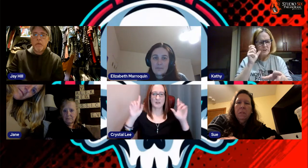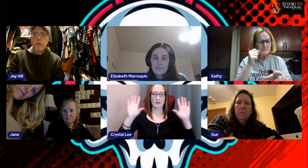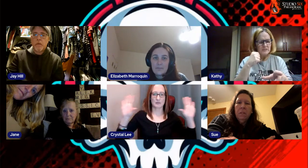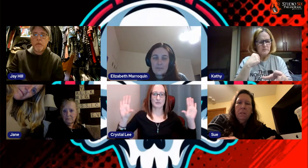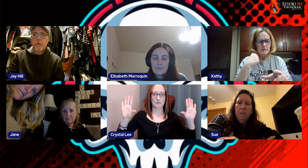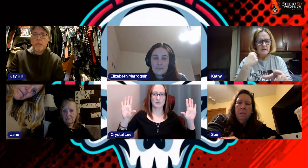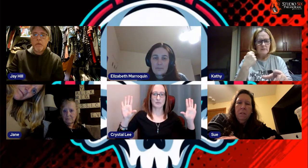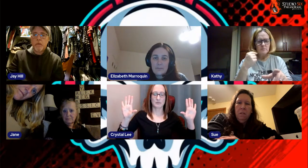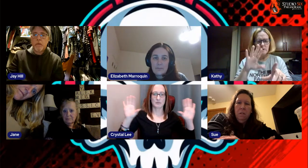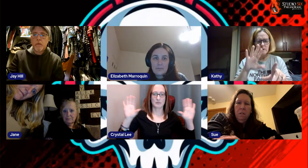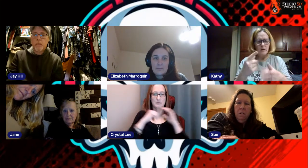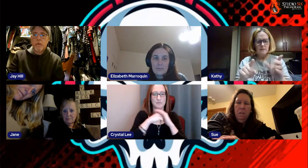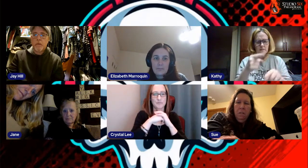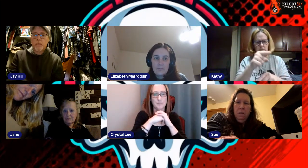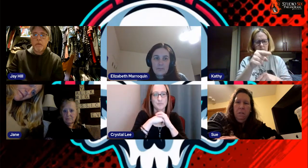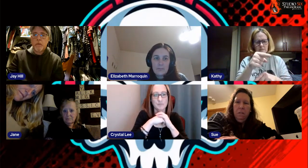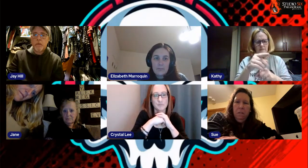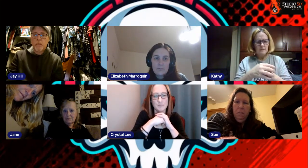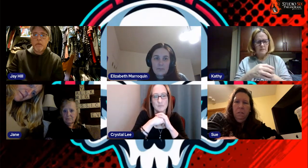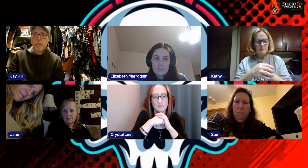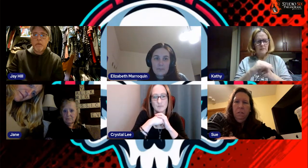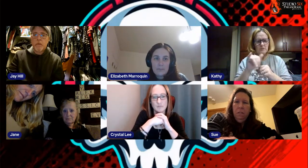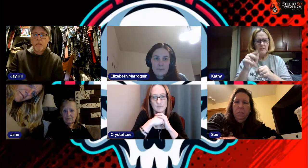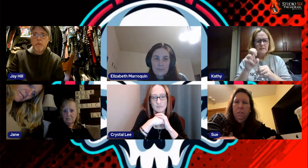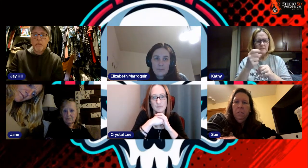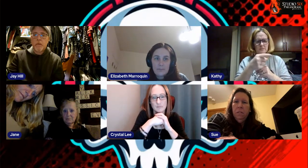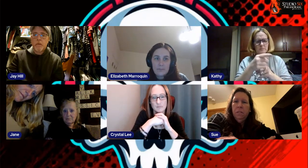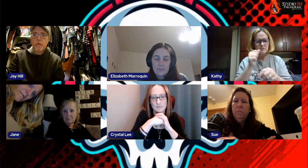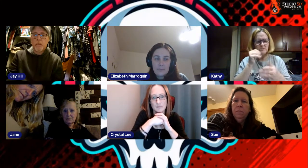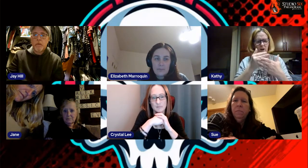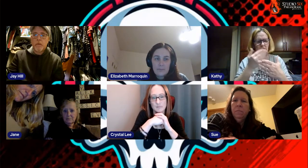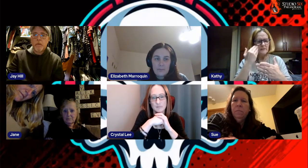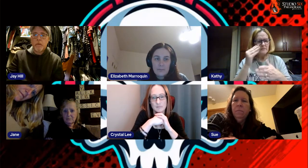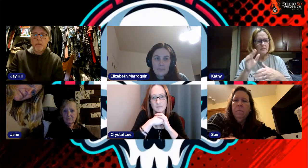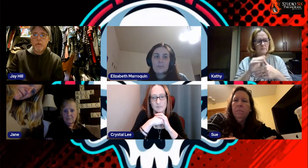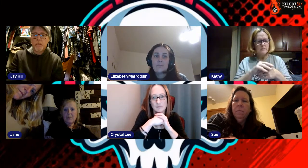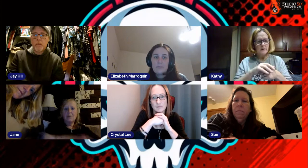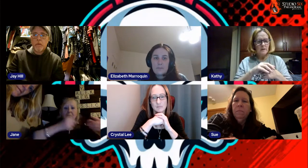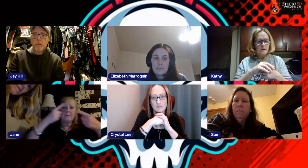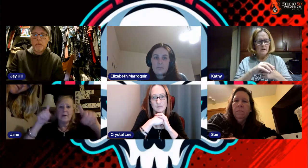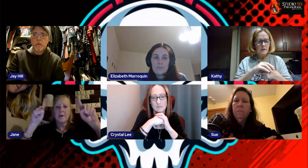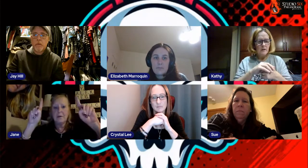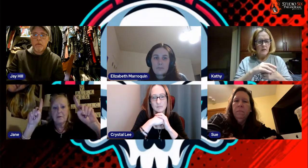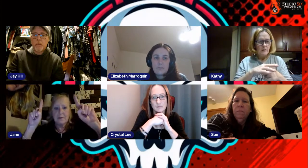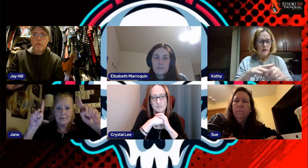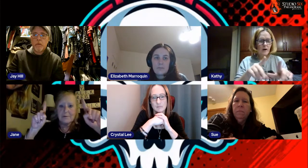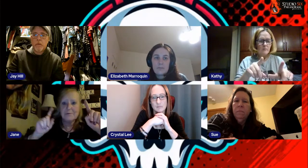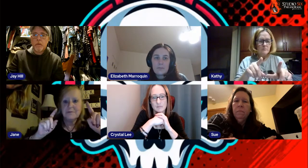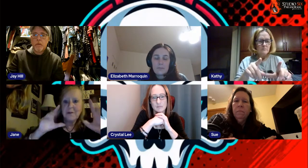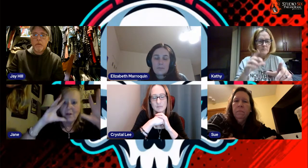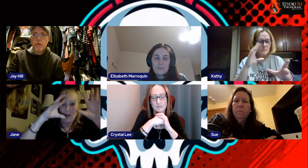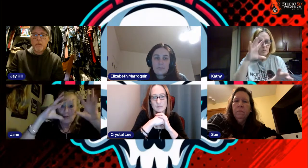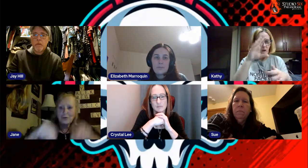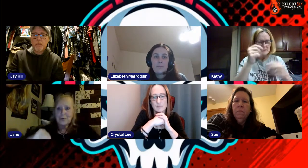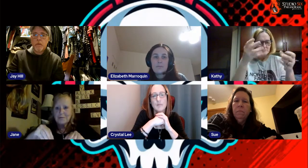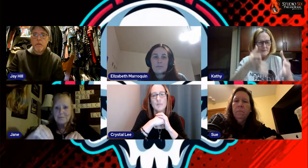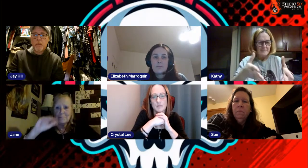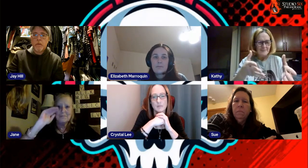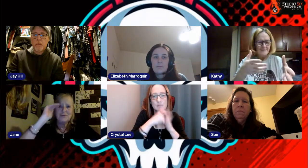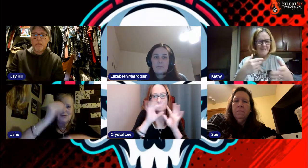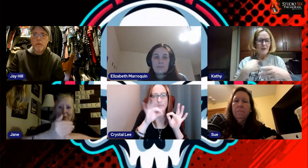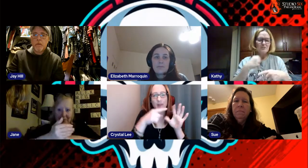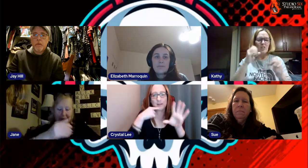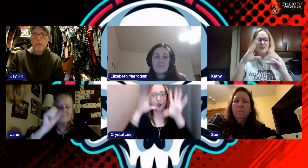Can she not see me? I don't know what's going on. Jane, is dead, I don't know. Oh, you lost